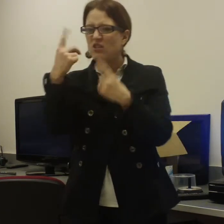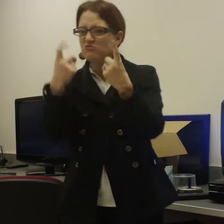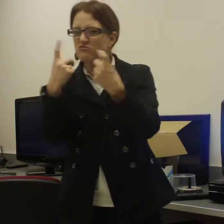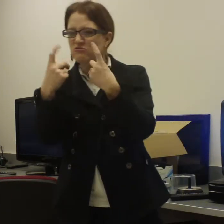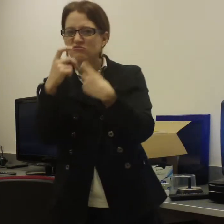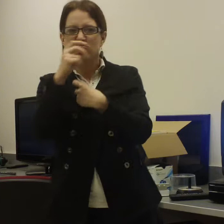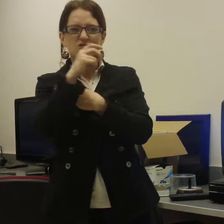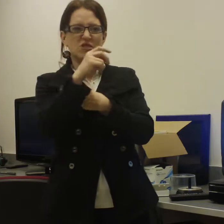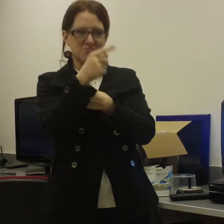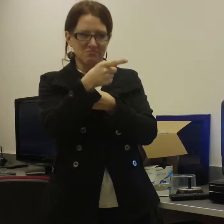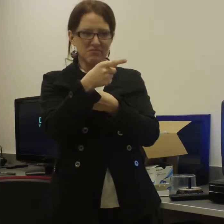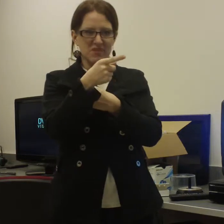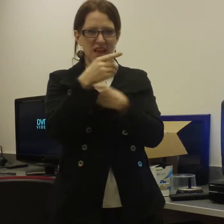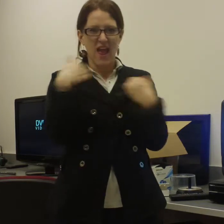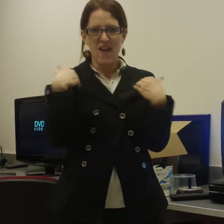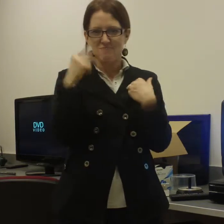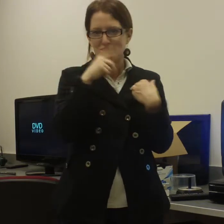into the circulatory system? Yes?